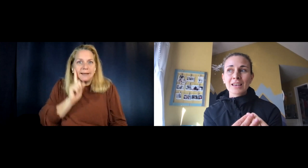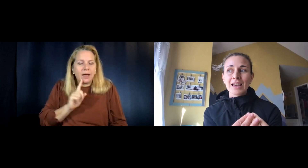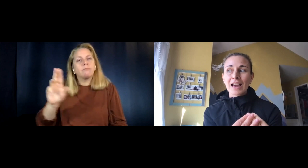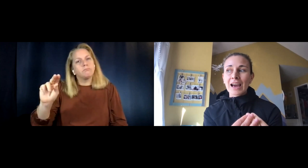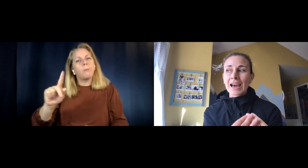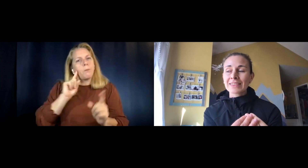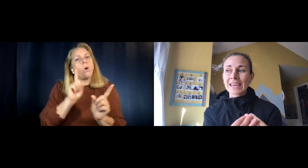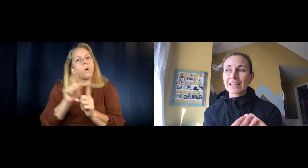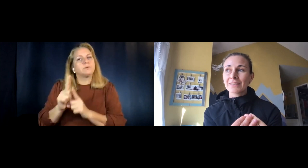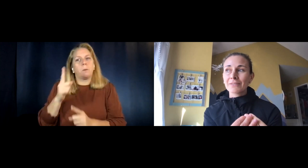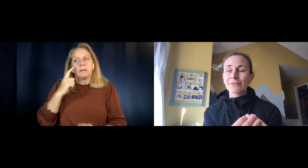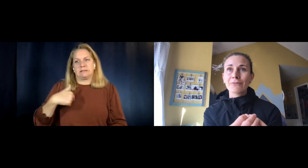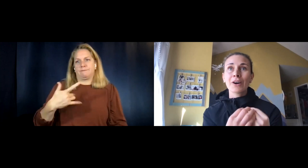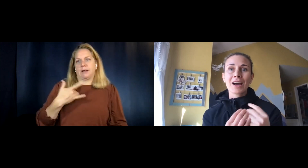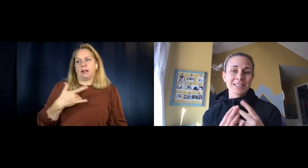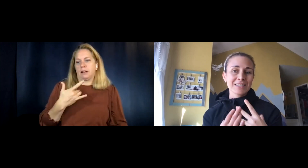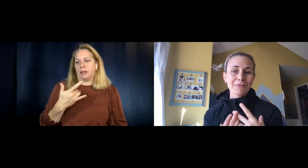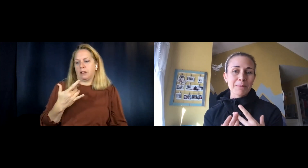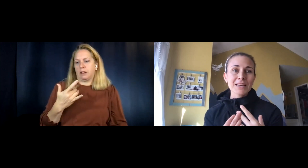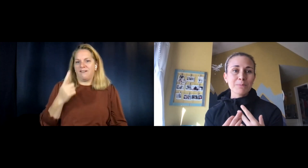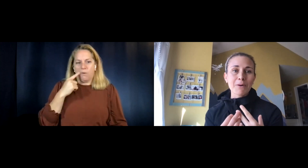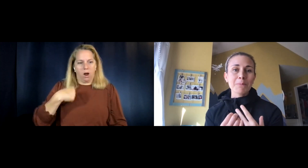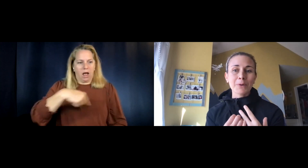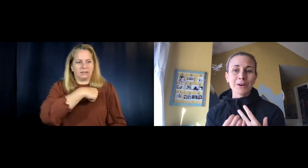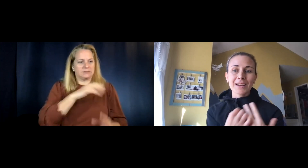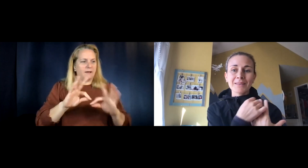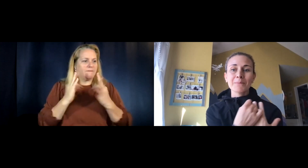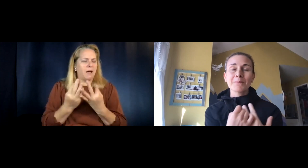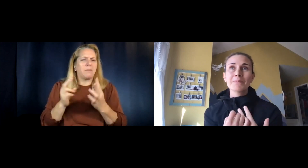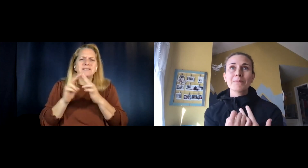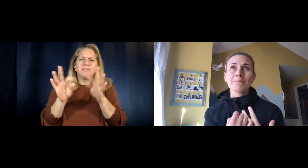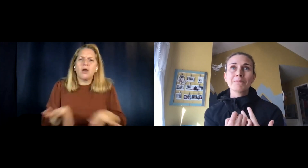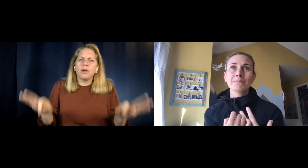because I think for us as a family is very important